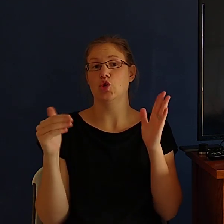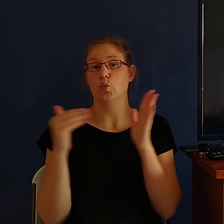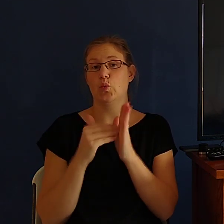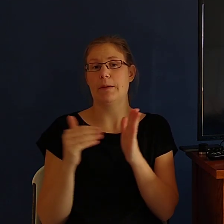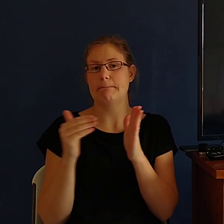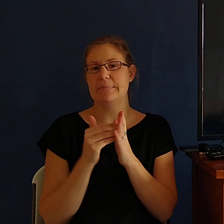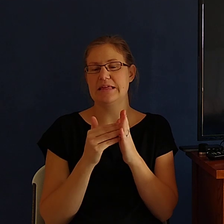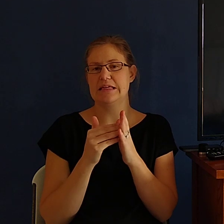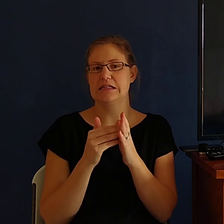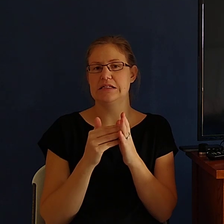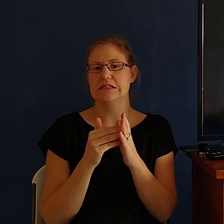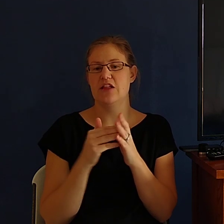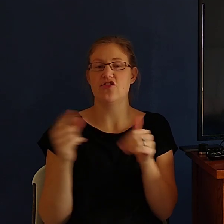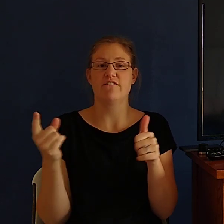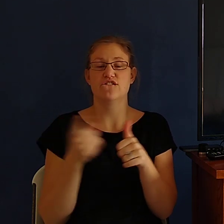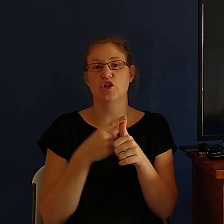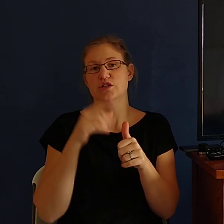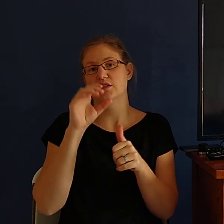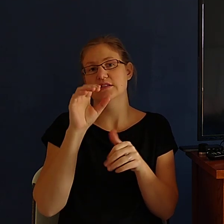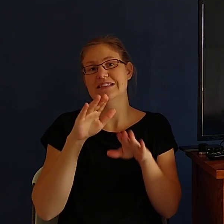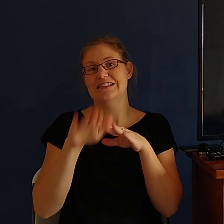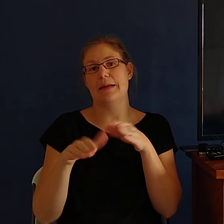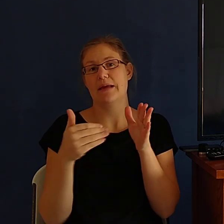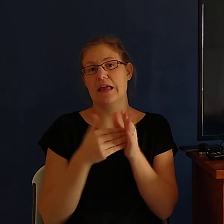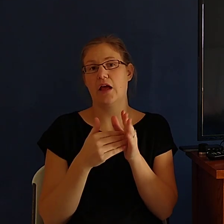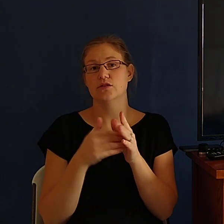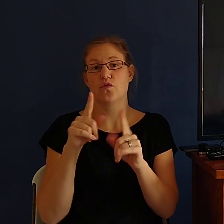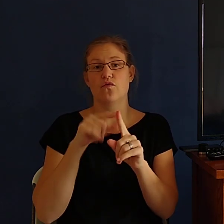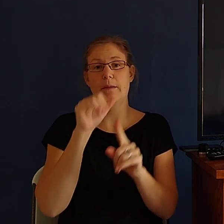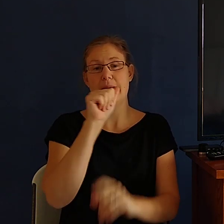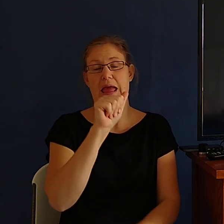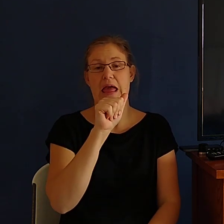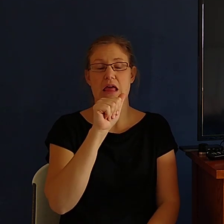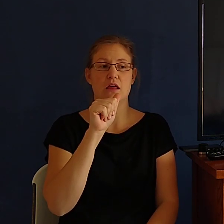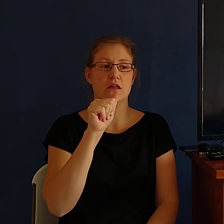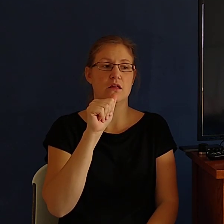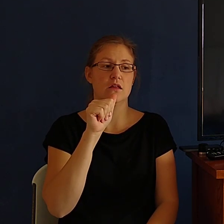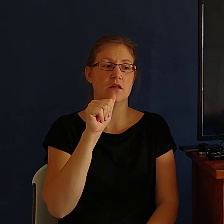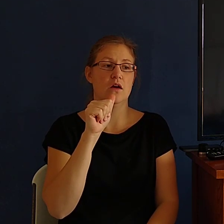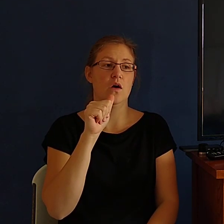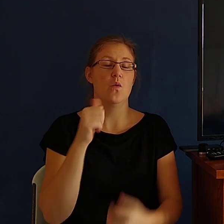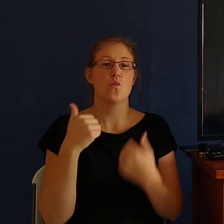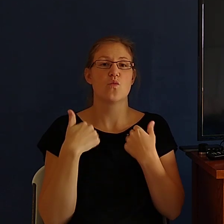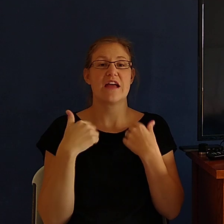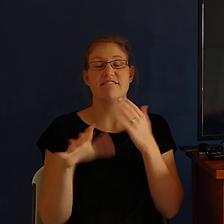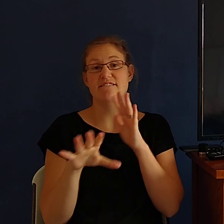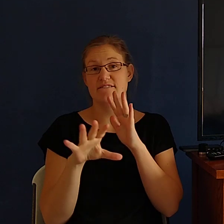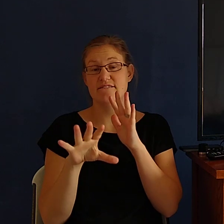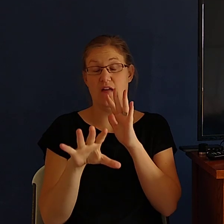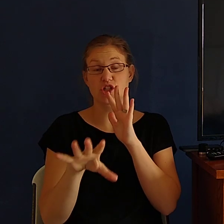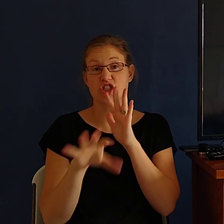this the first step again. So from A, we have discovered B, and